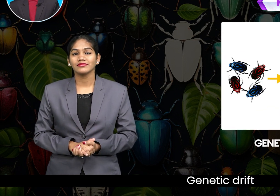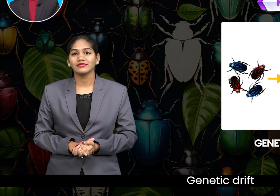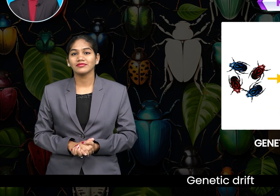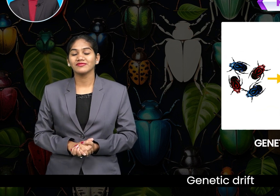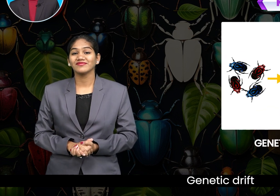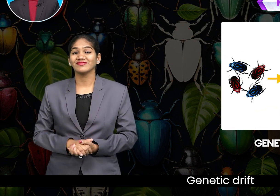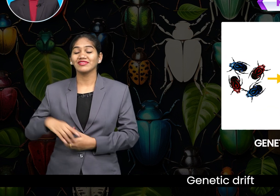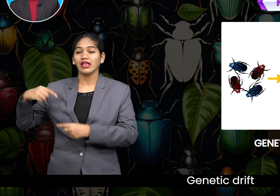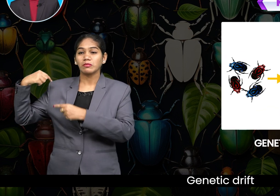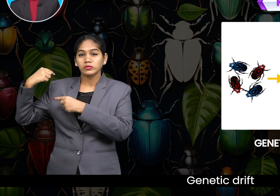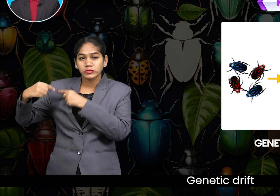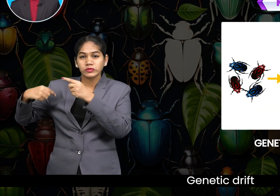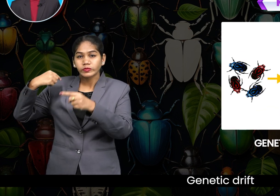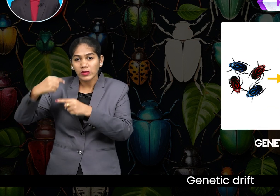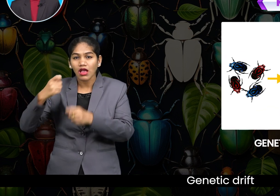genetic drift,